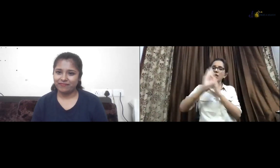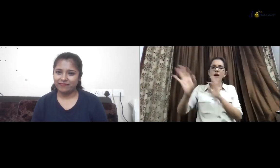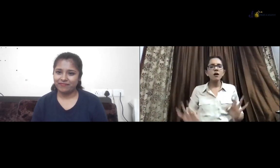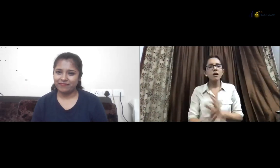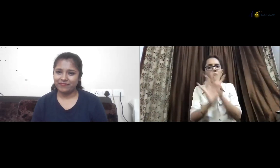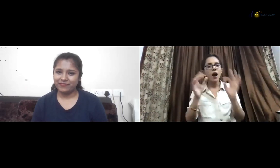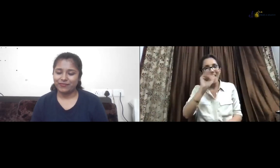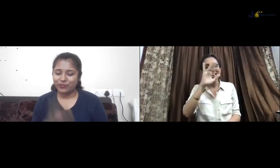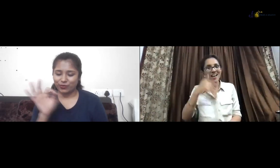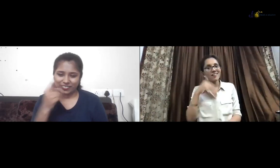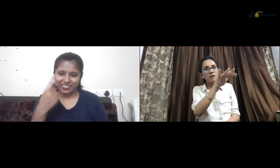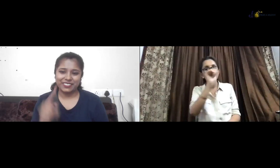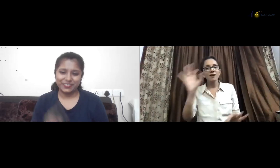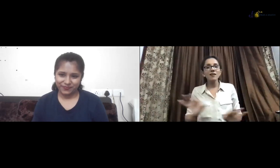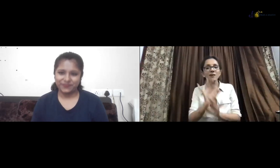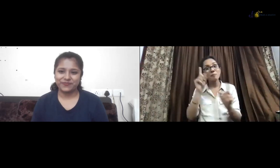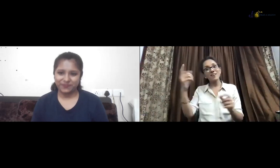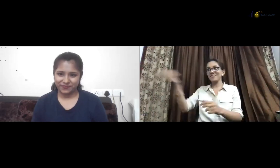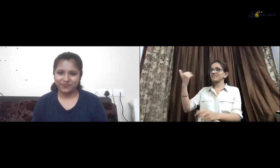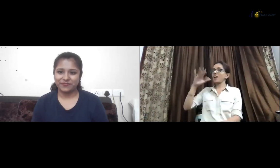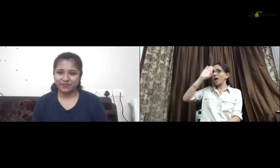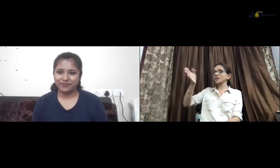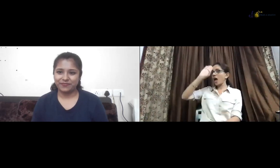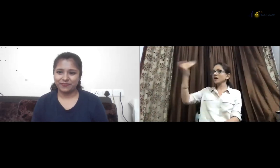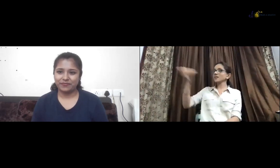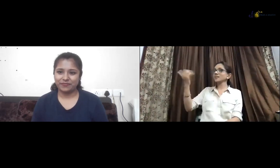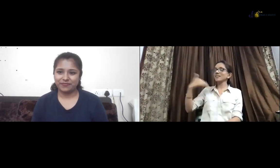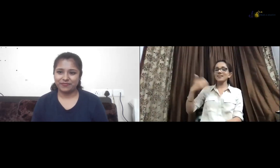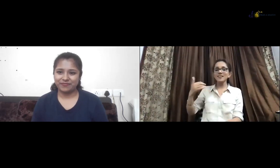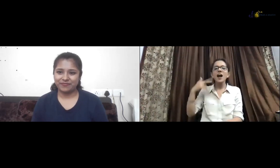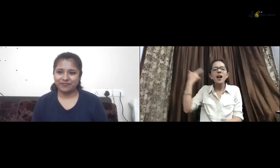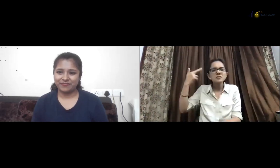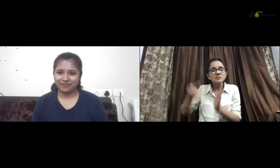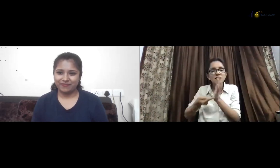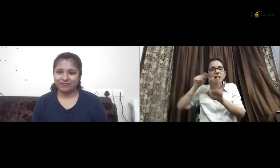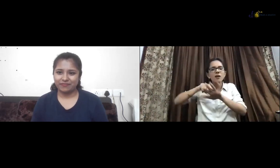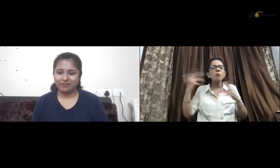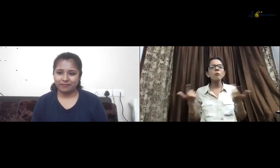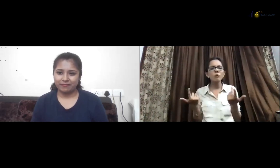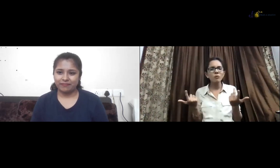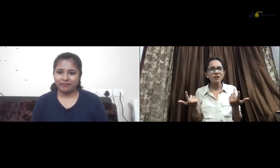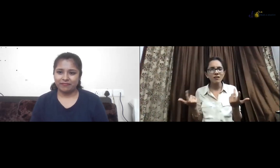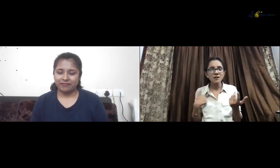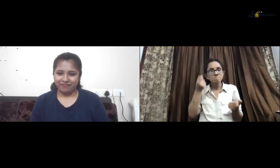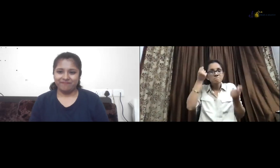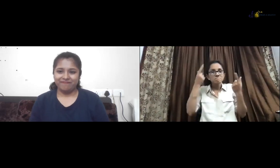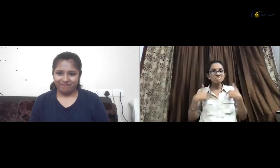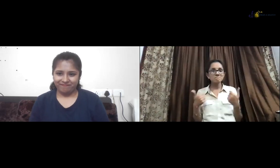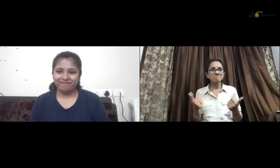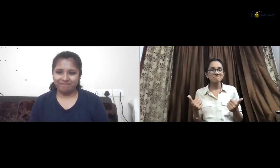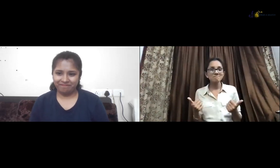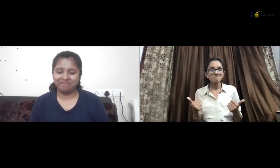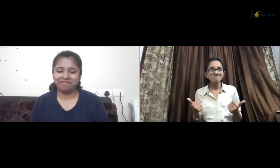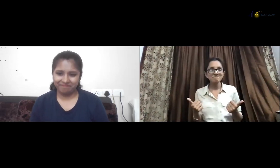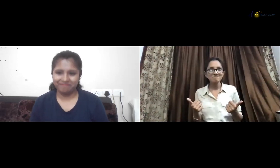me, and that's not necessary. I'm not saying hello to everyone, but they are saying hello to me all the time.